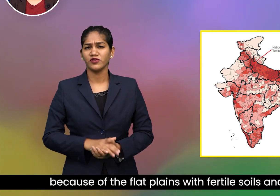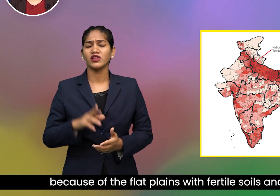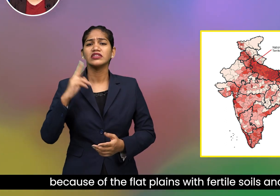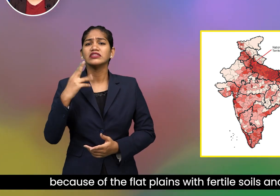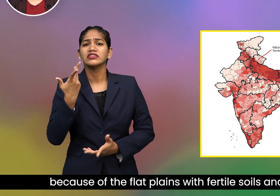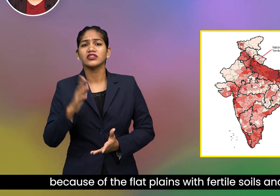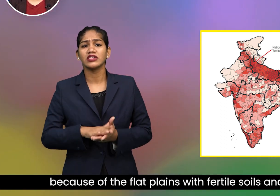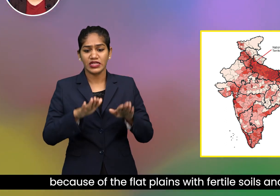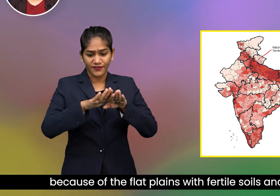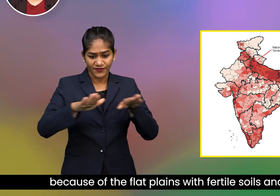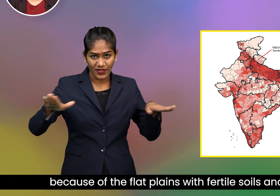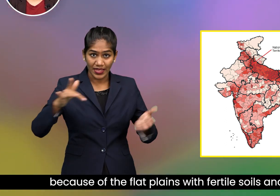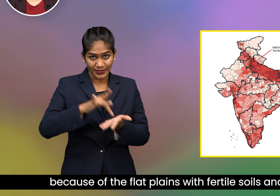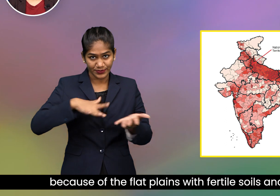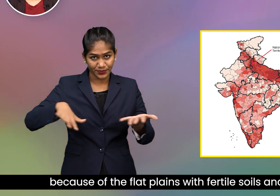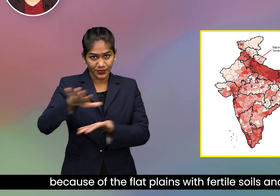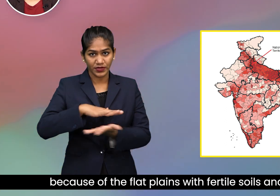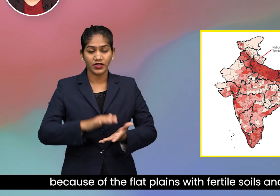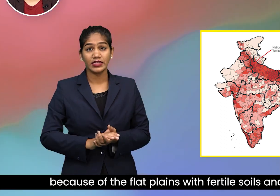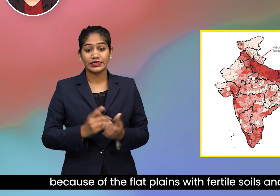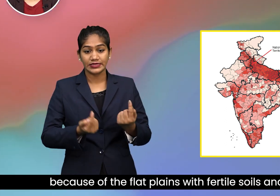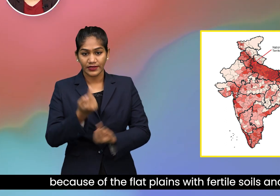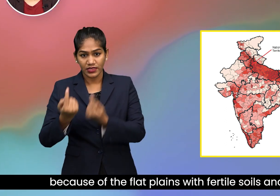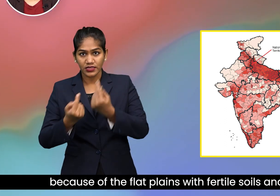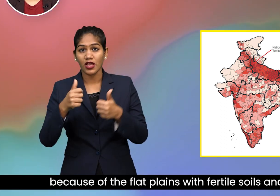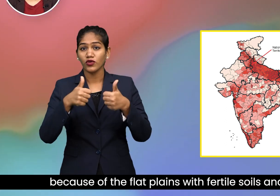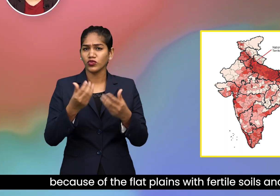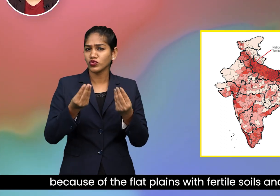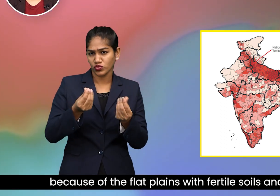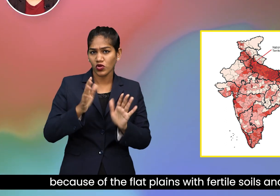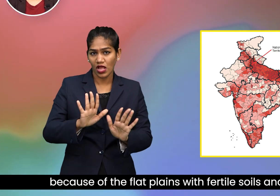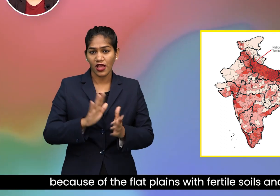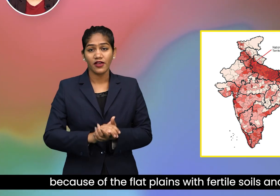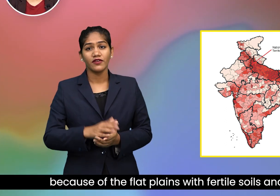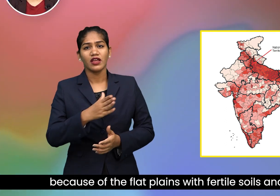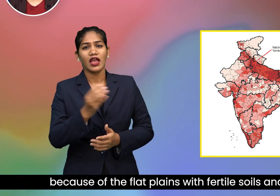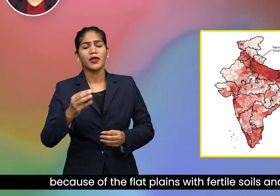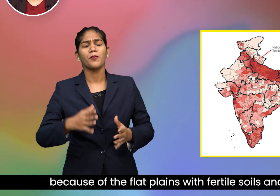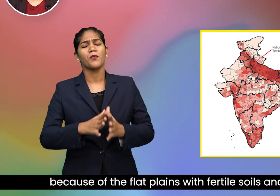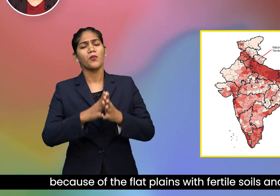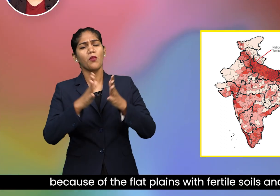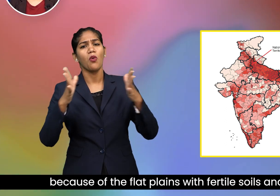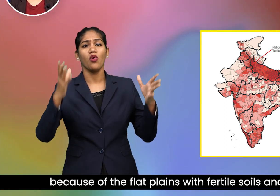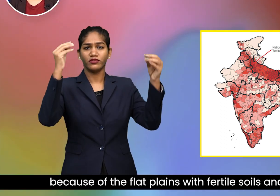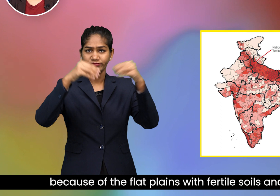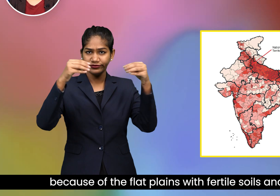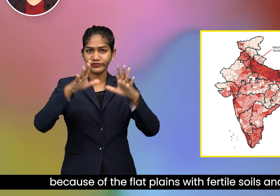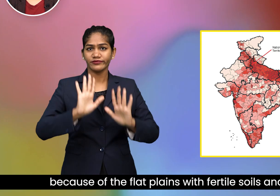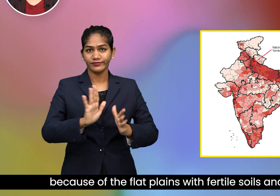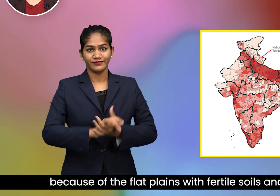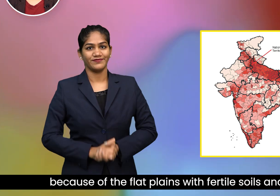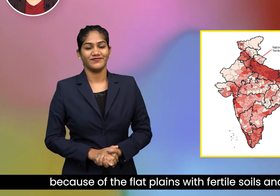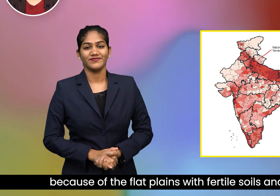Because of the flat plains with fertile soils and abundant rainfall.